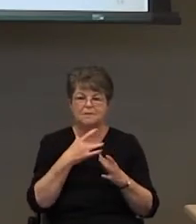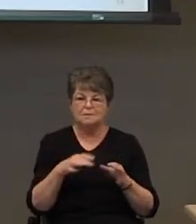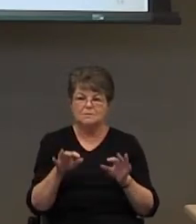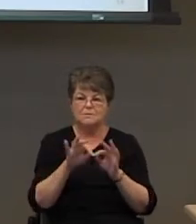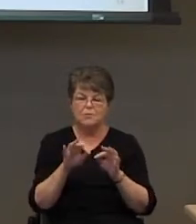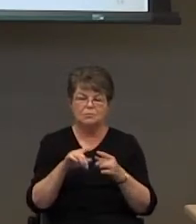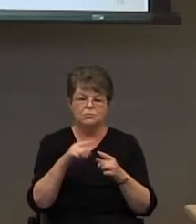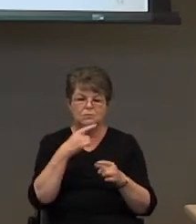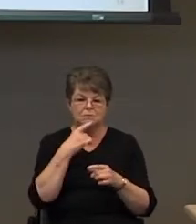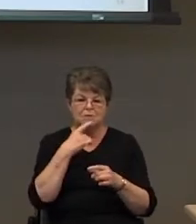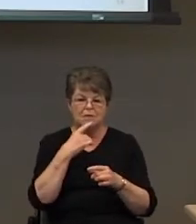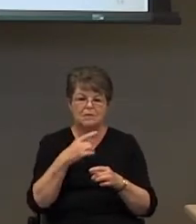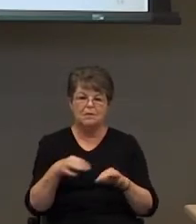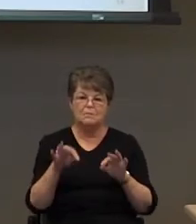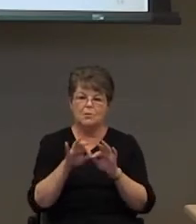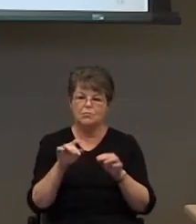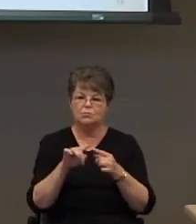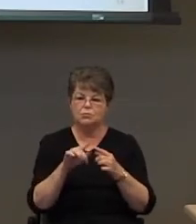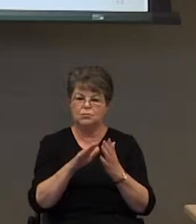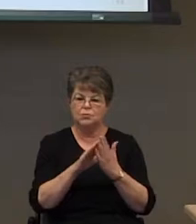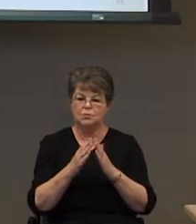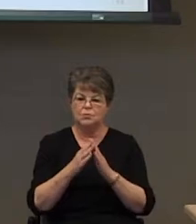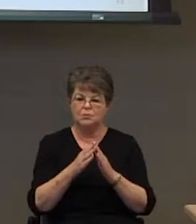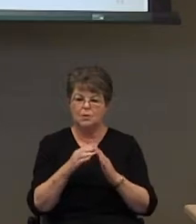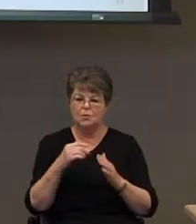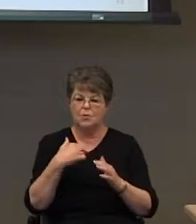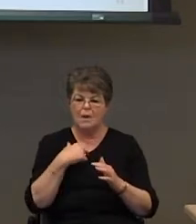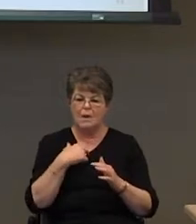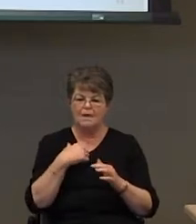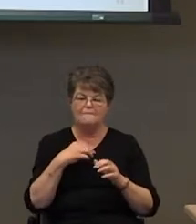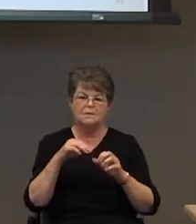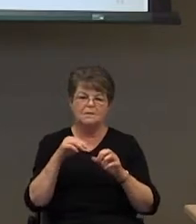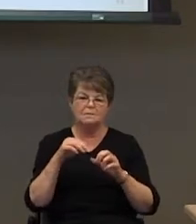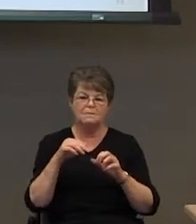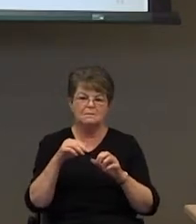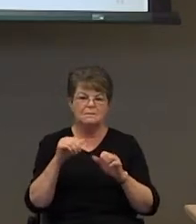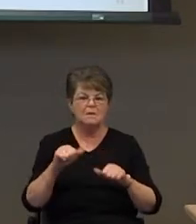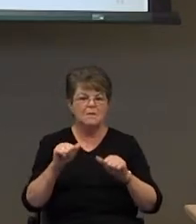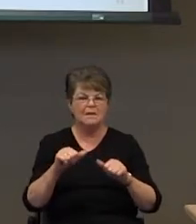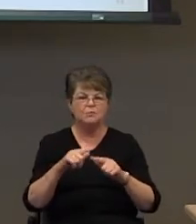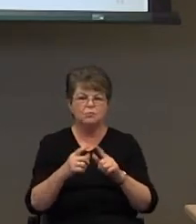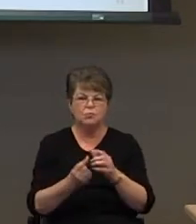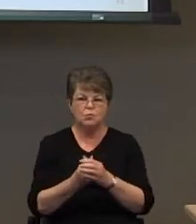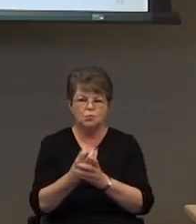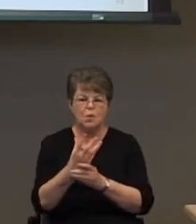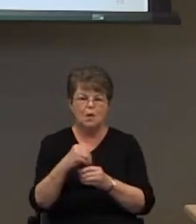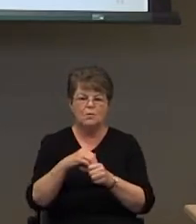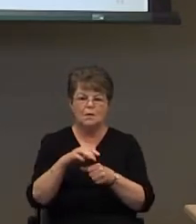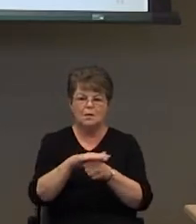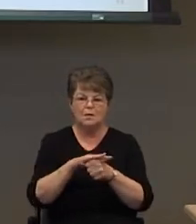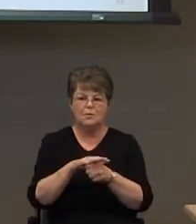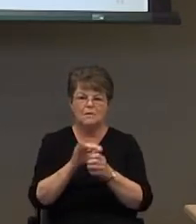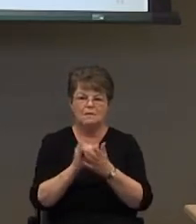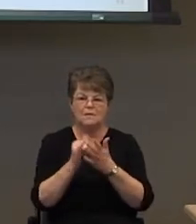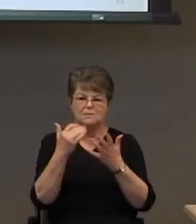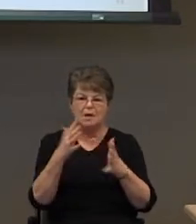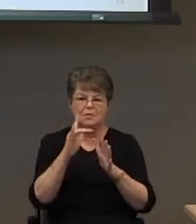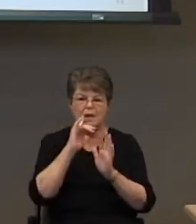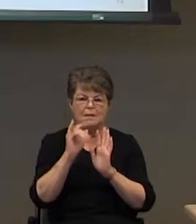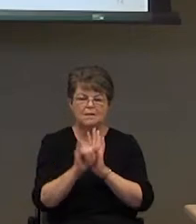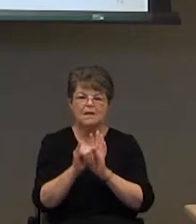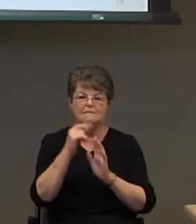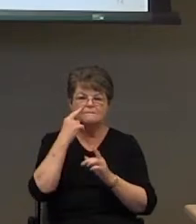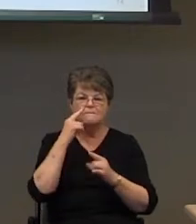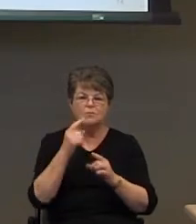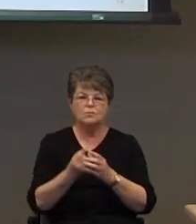important enough to say because I know it's important to the community, is we have capacity to grow within the areas that have already been identified for growth